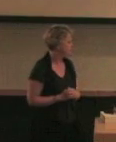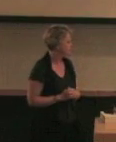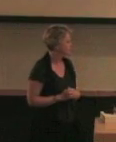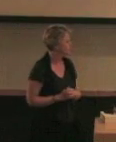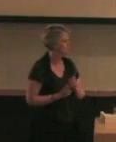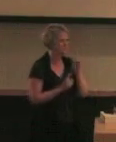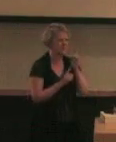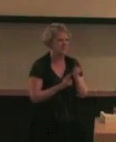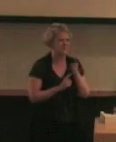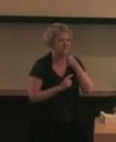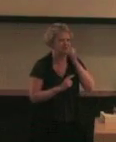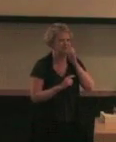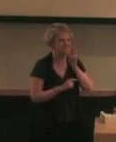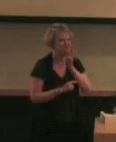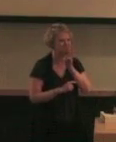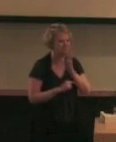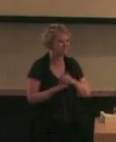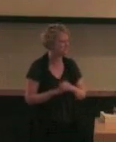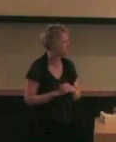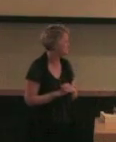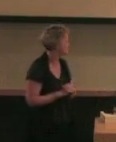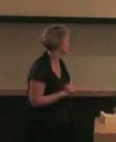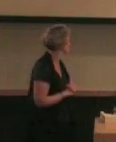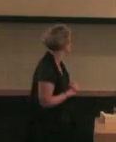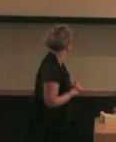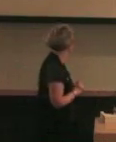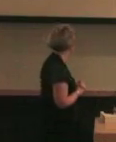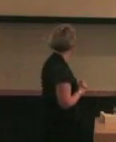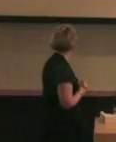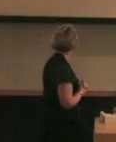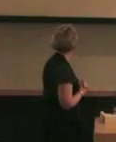Take a moment to get some water.